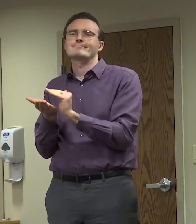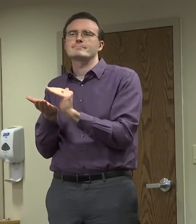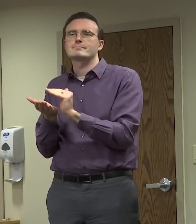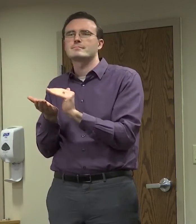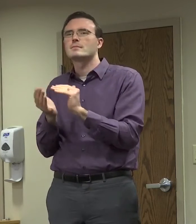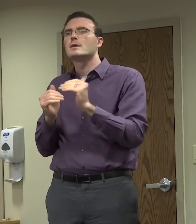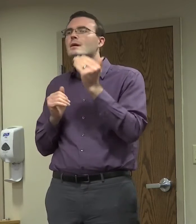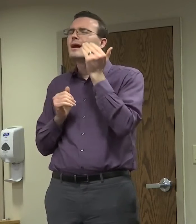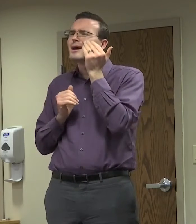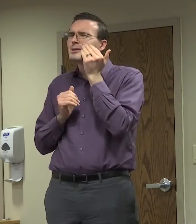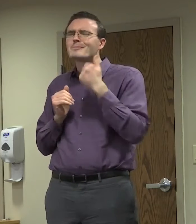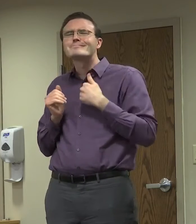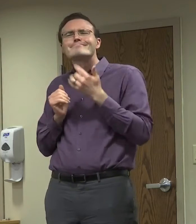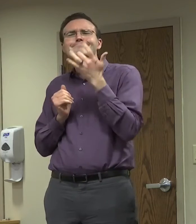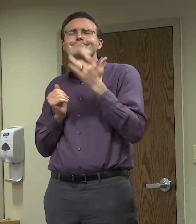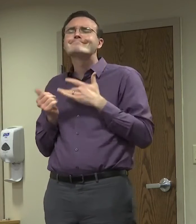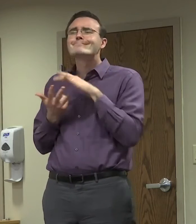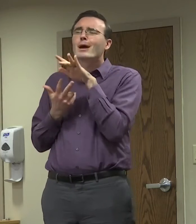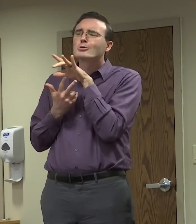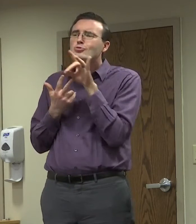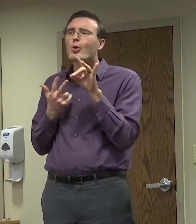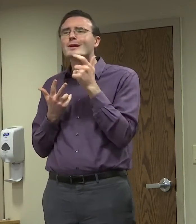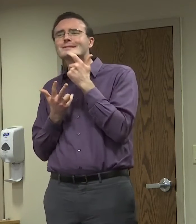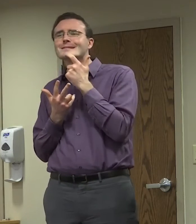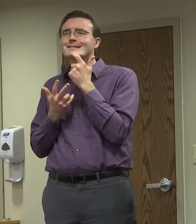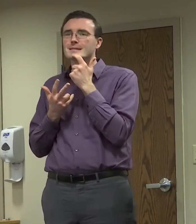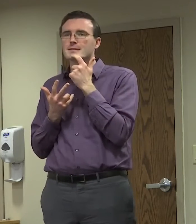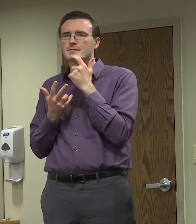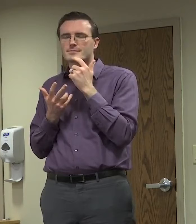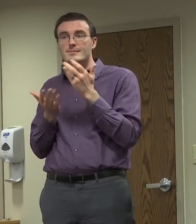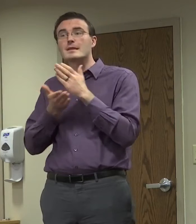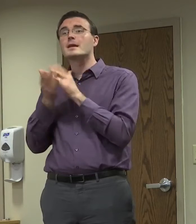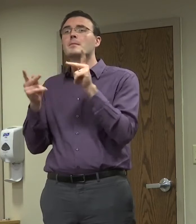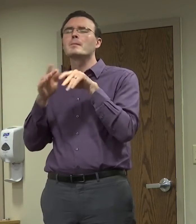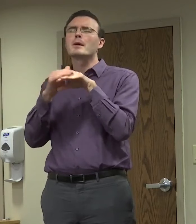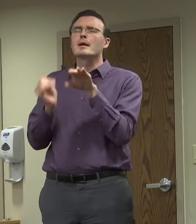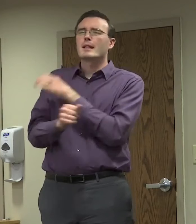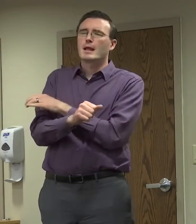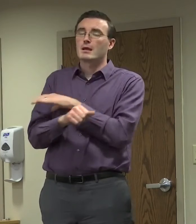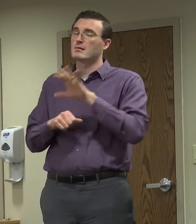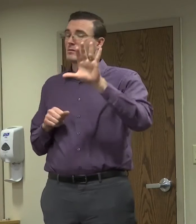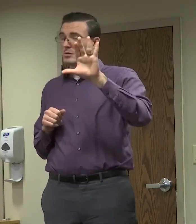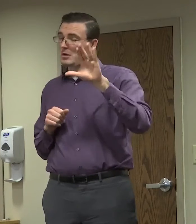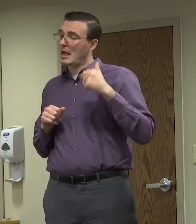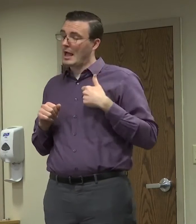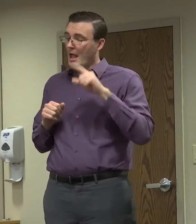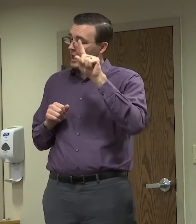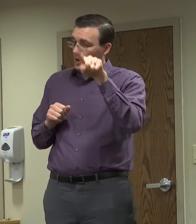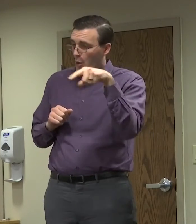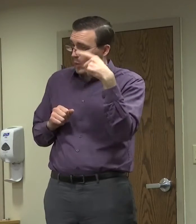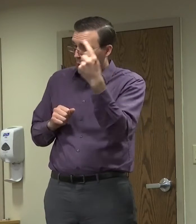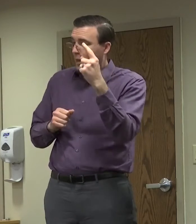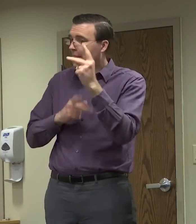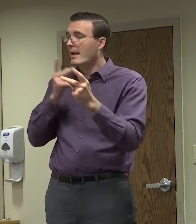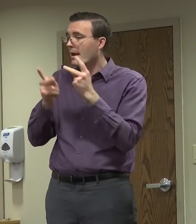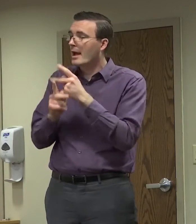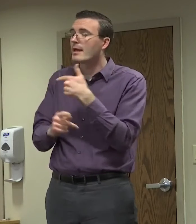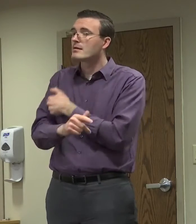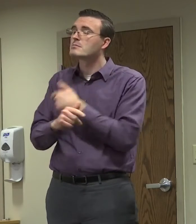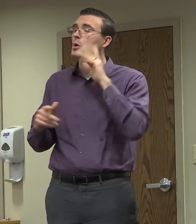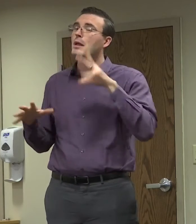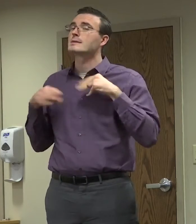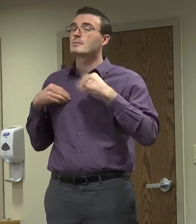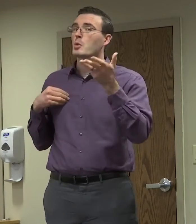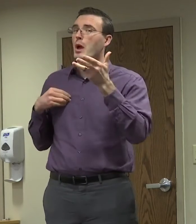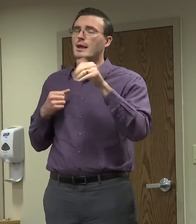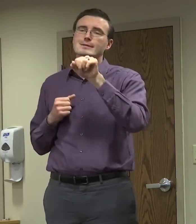to vaccine shop. I have individuals that are, coming to a clinic and saying, if you don't have that kind, I don't want it. That dose